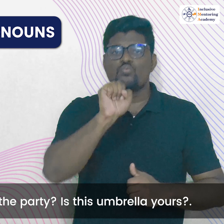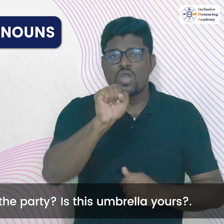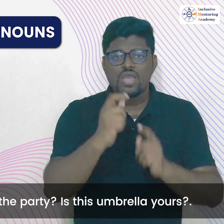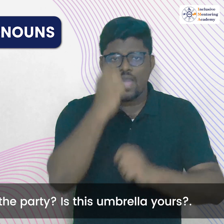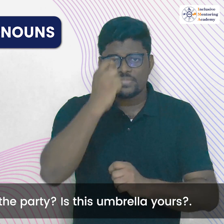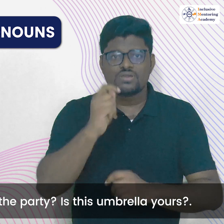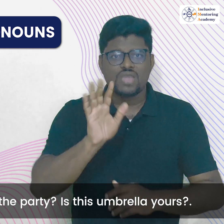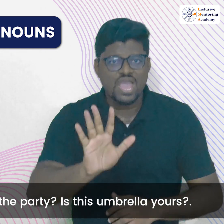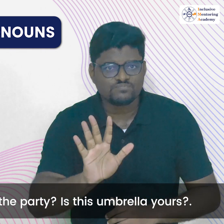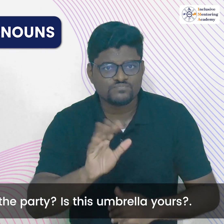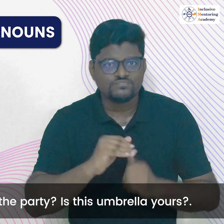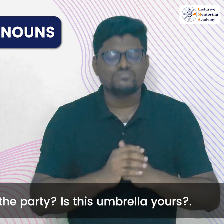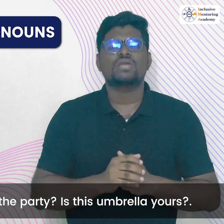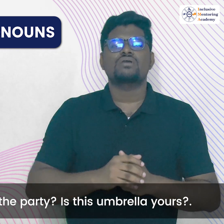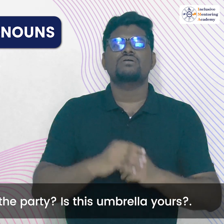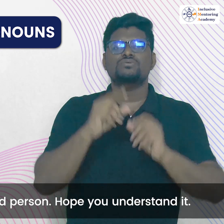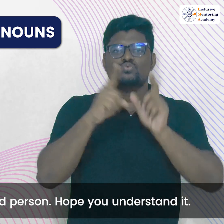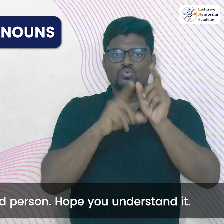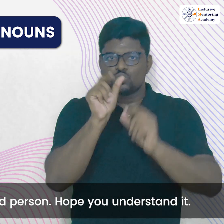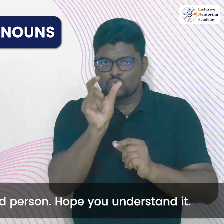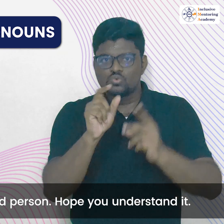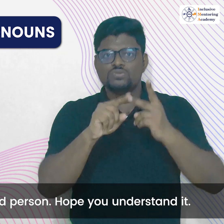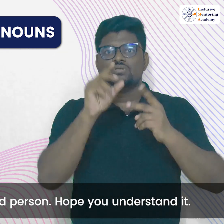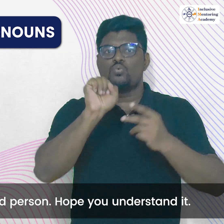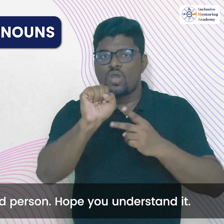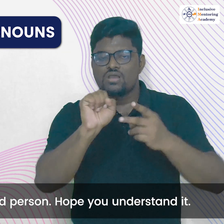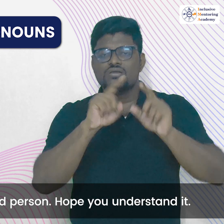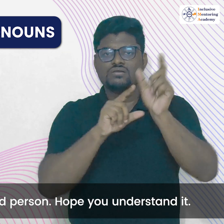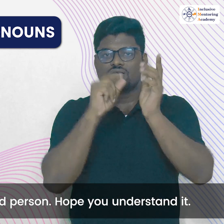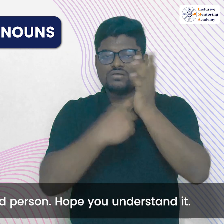Is this umbrella yours? You are the second person.